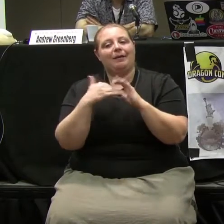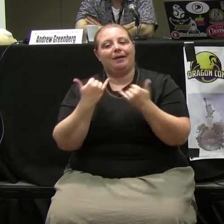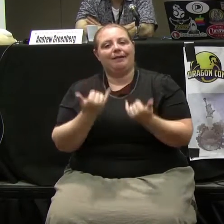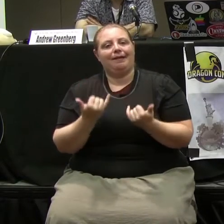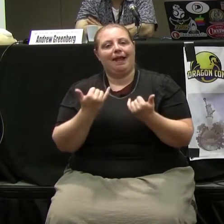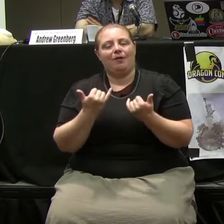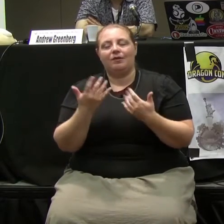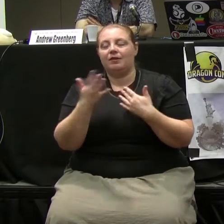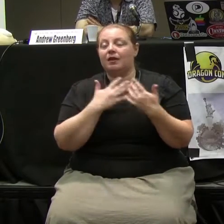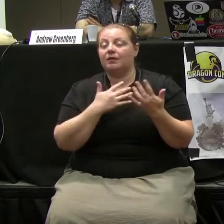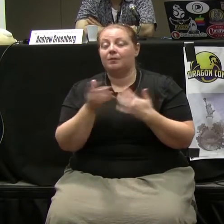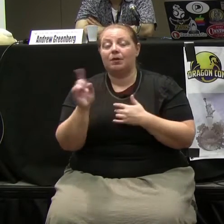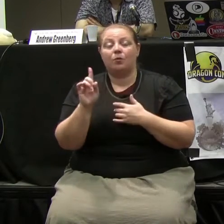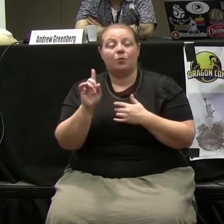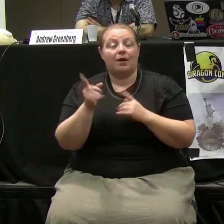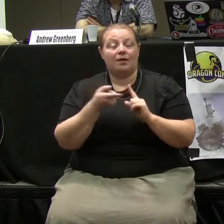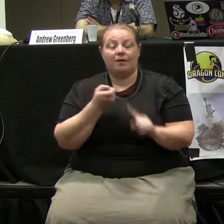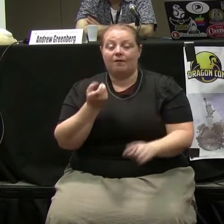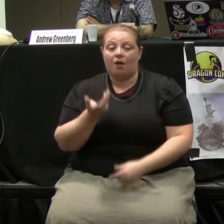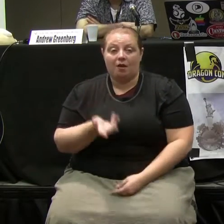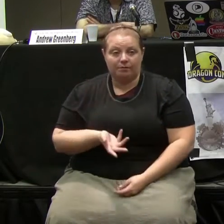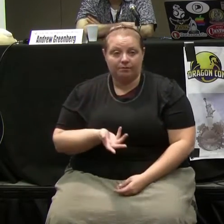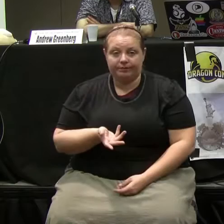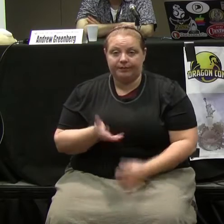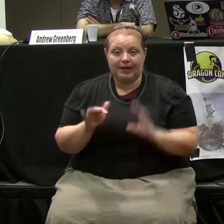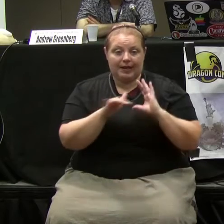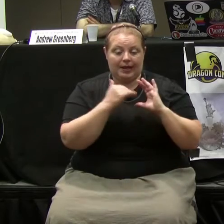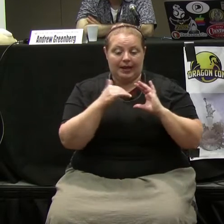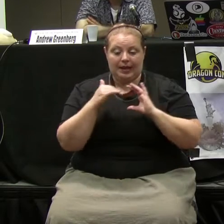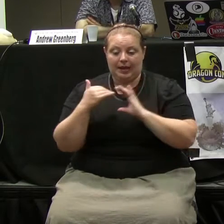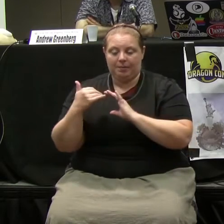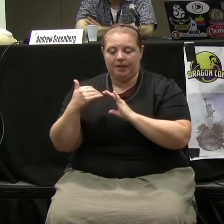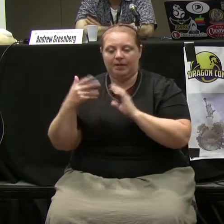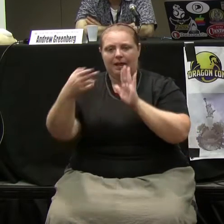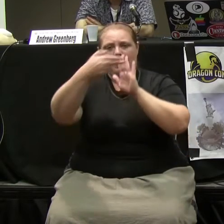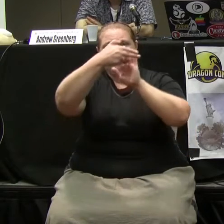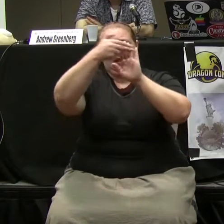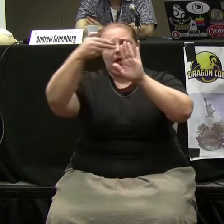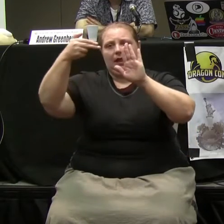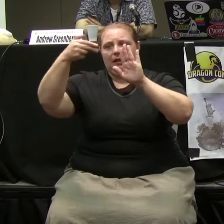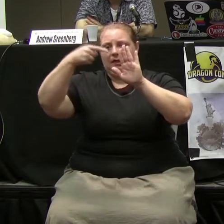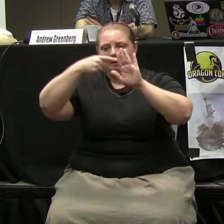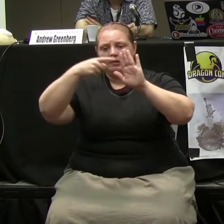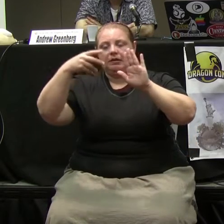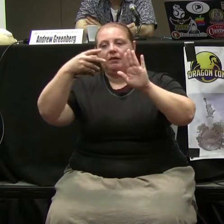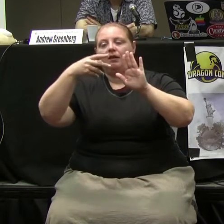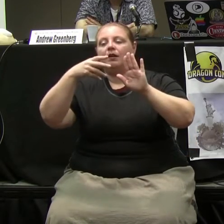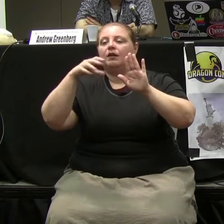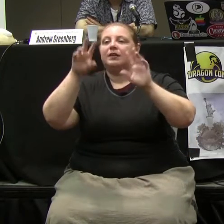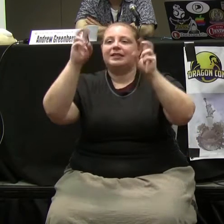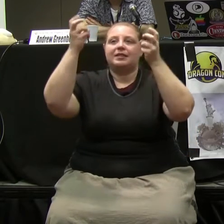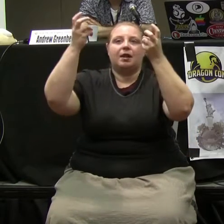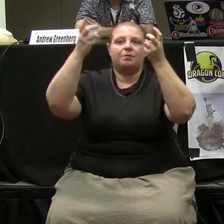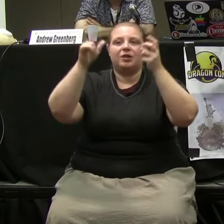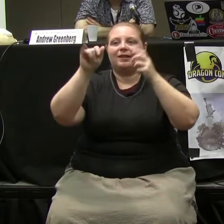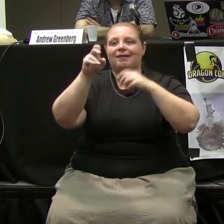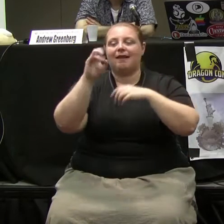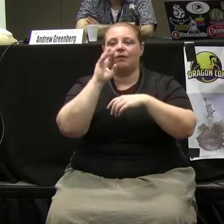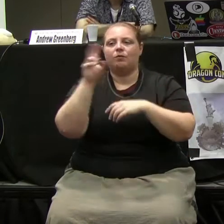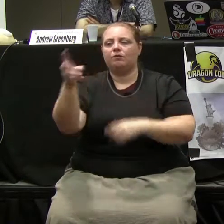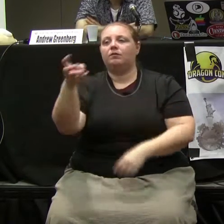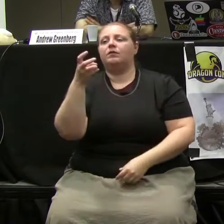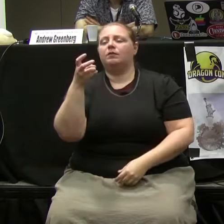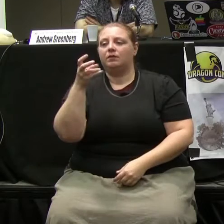from all over the place. And the headlines are blaring, the subject lines will grab you quickly, and